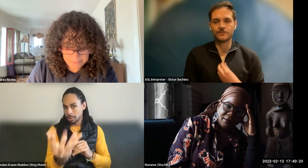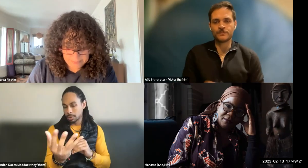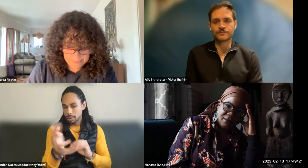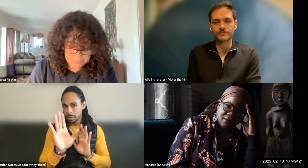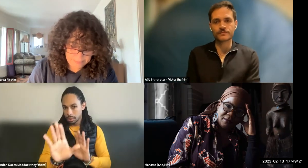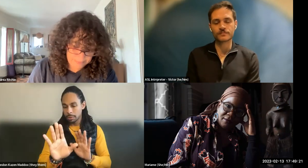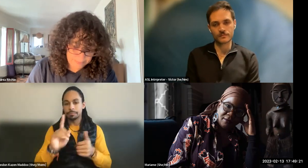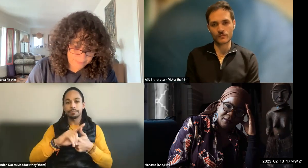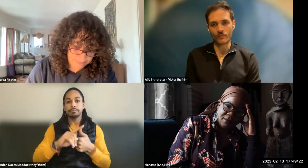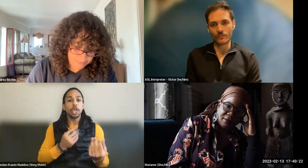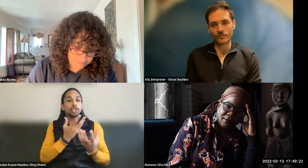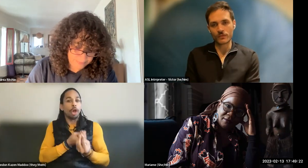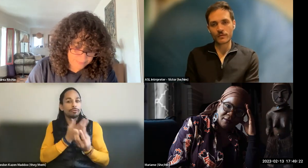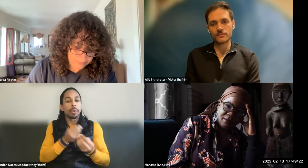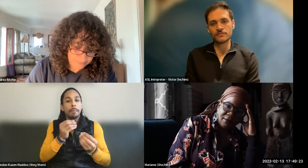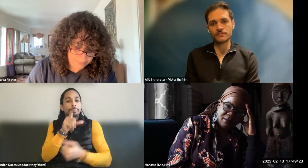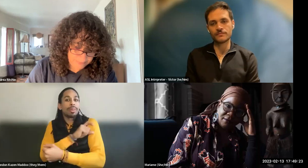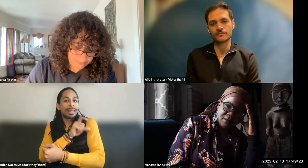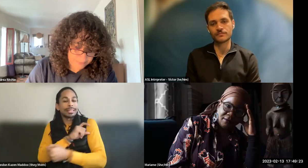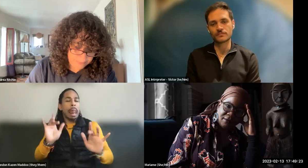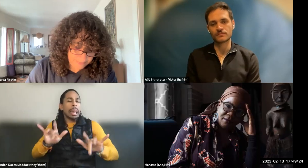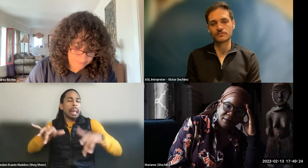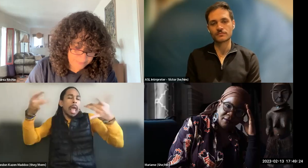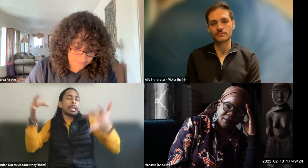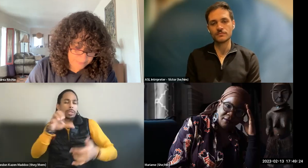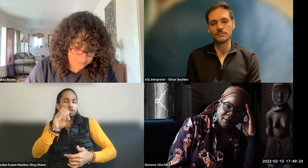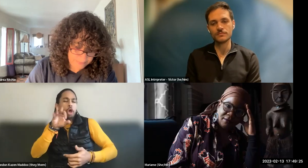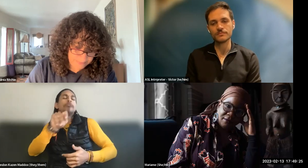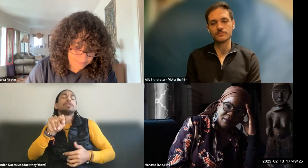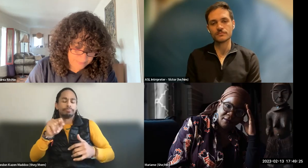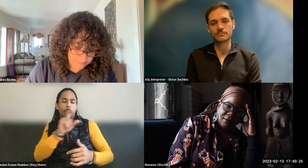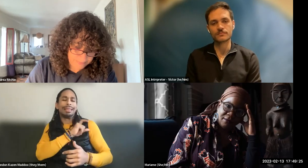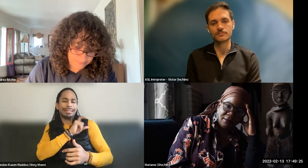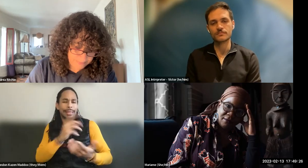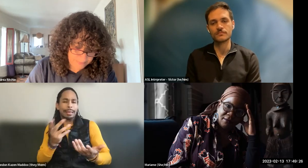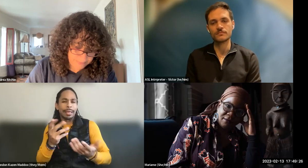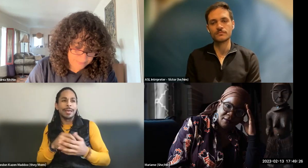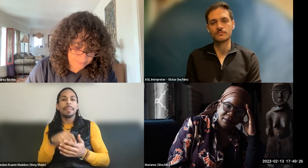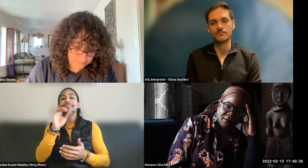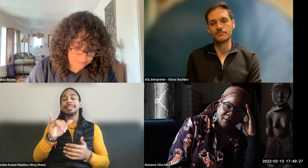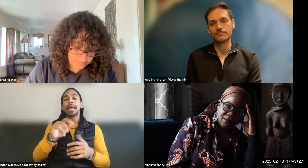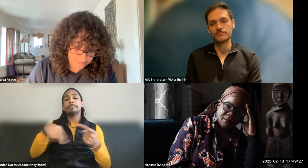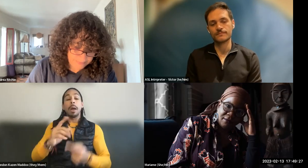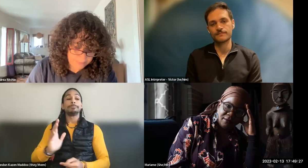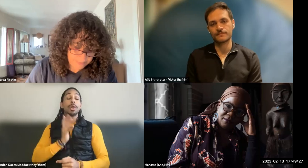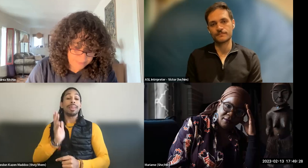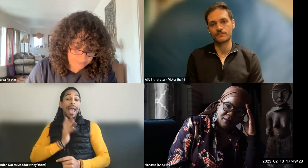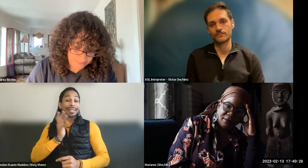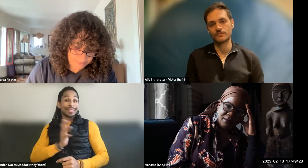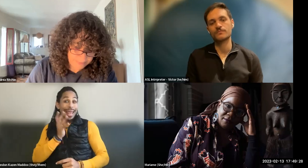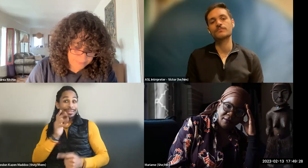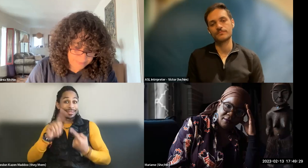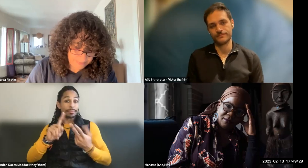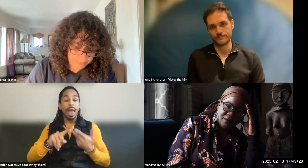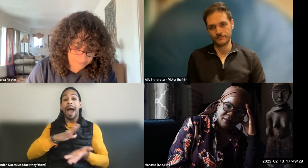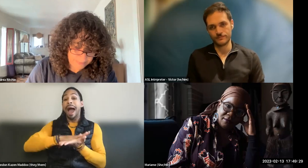policing focuses on, as I tried to mention at the beginning, this concept of politeness, the concept of